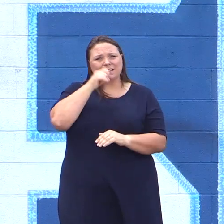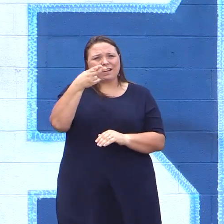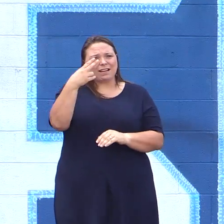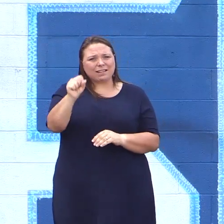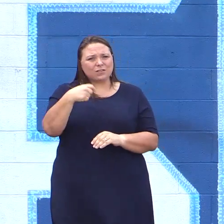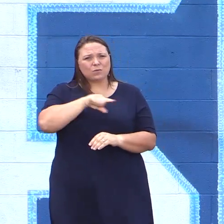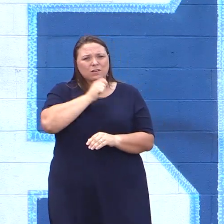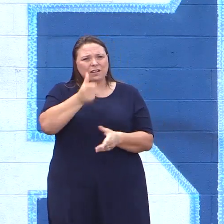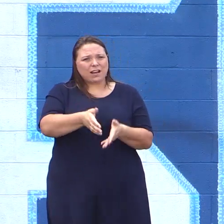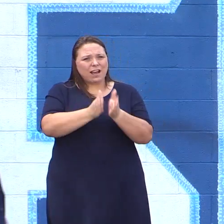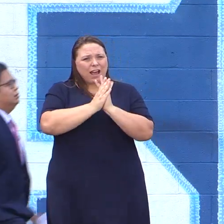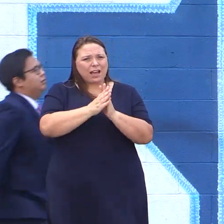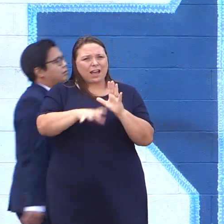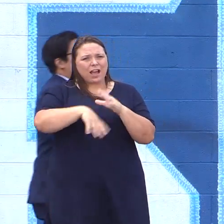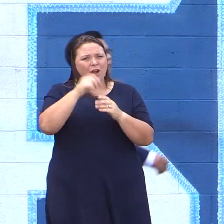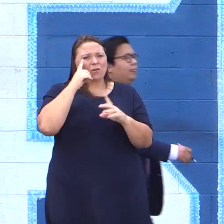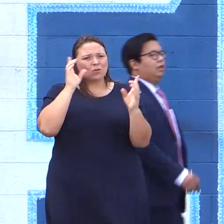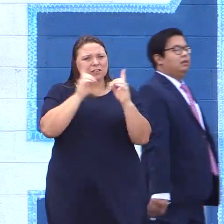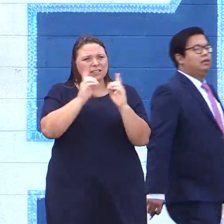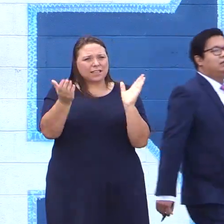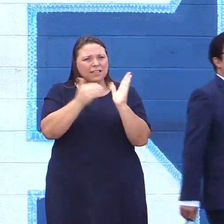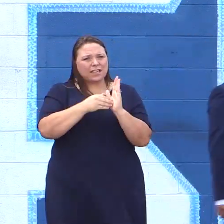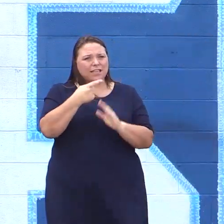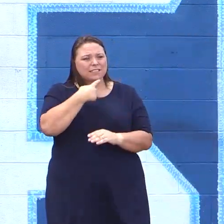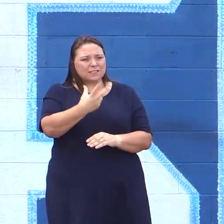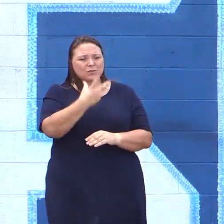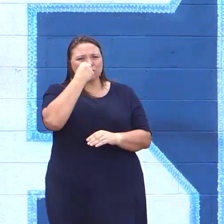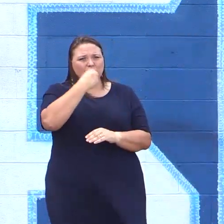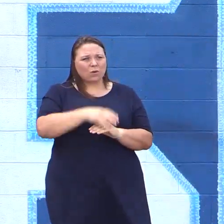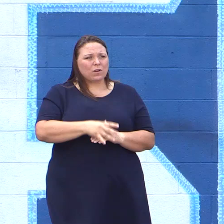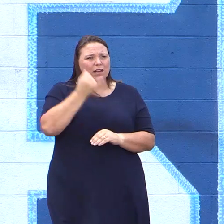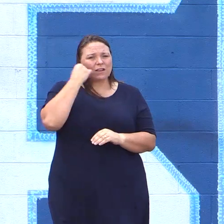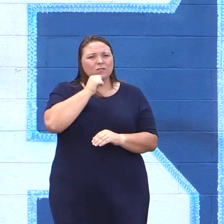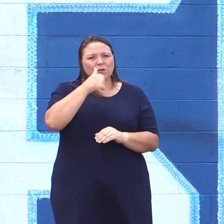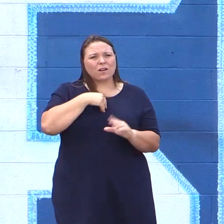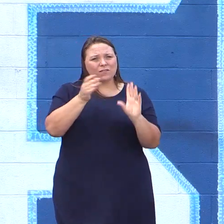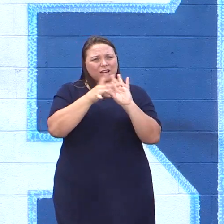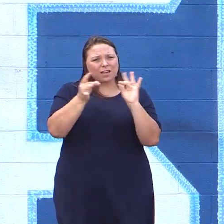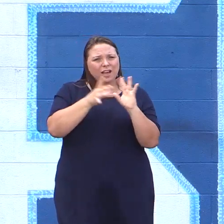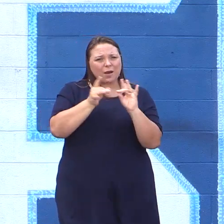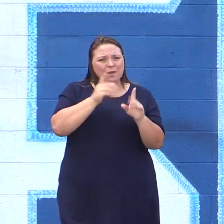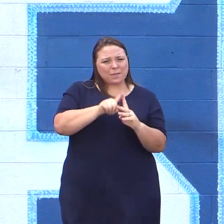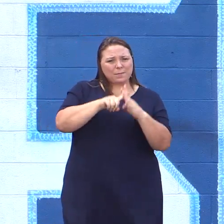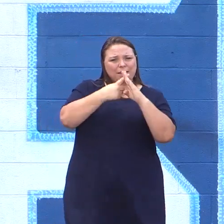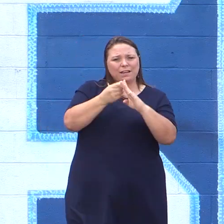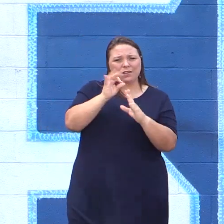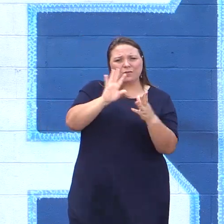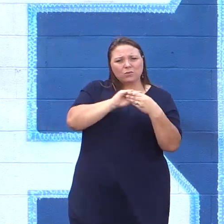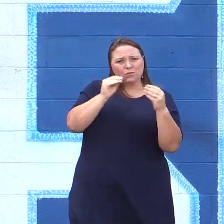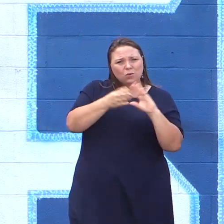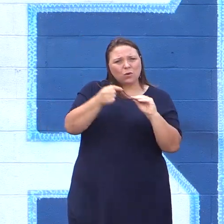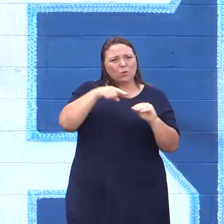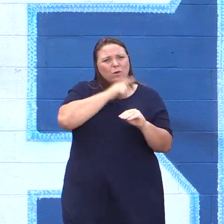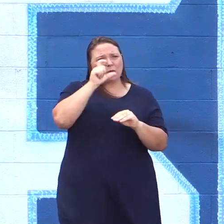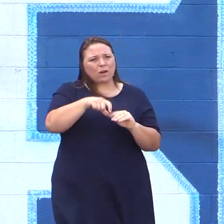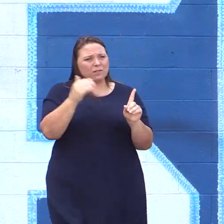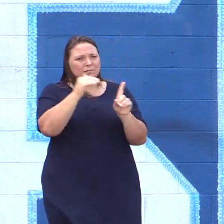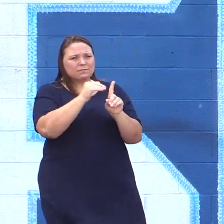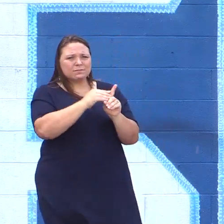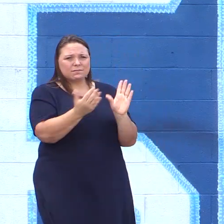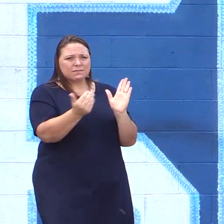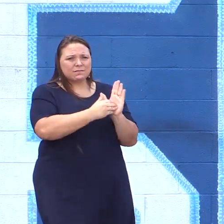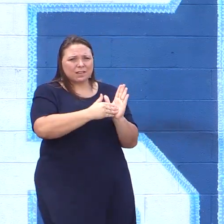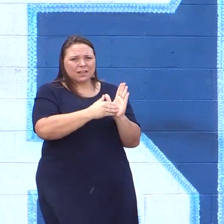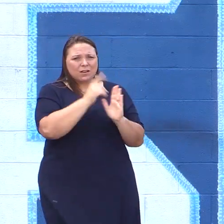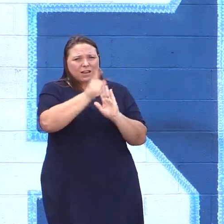not asking a girl out on a date again who said no. If you don't have a comment up front, we don't have to come and ask you again an